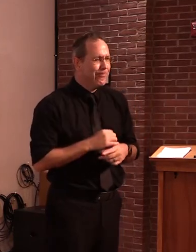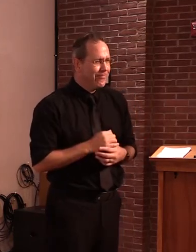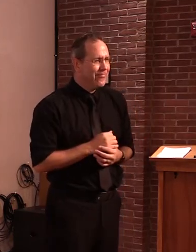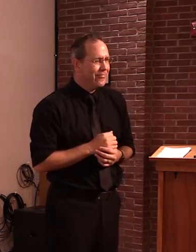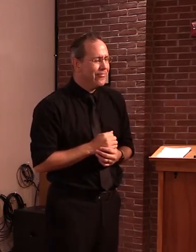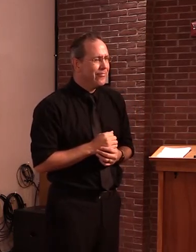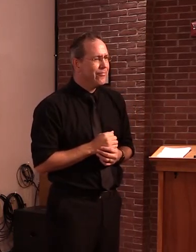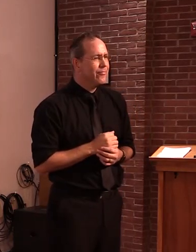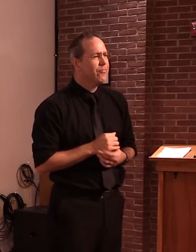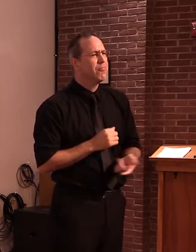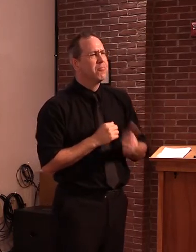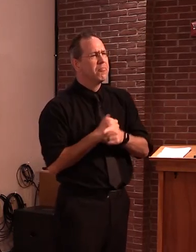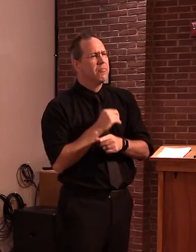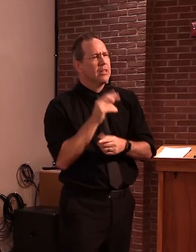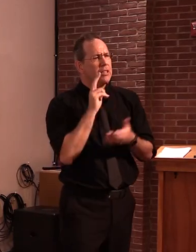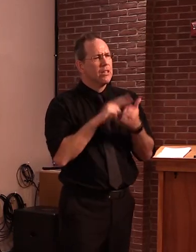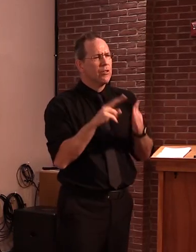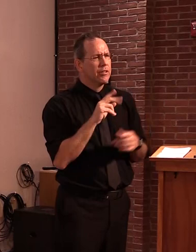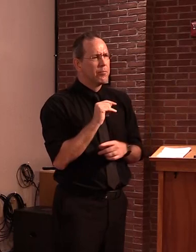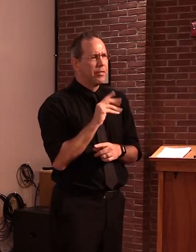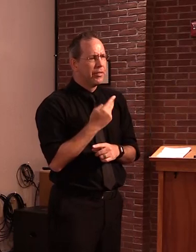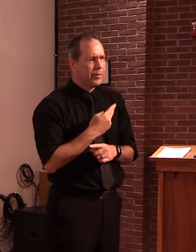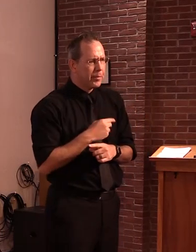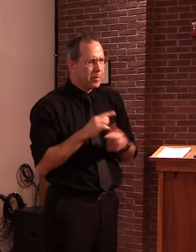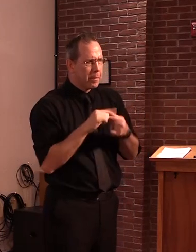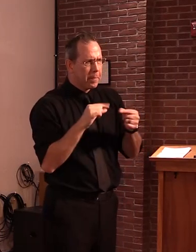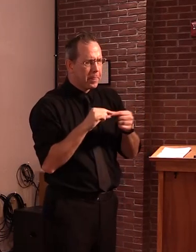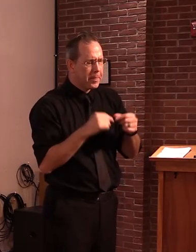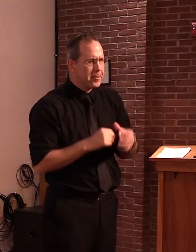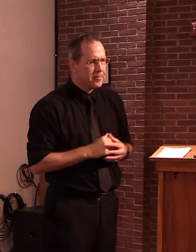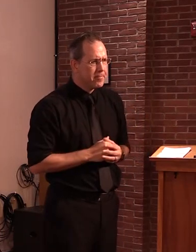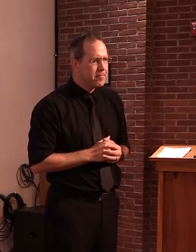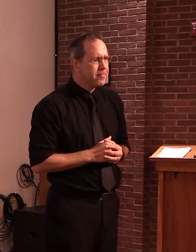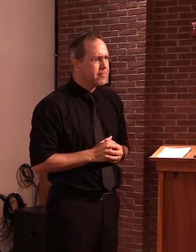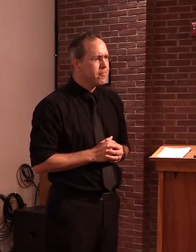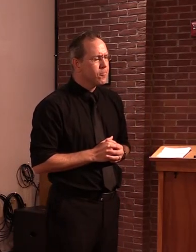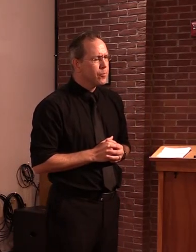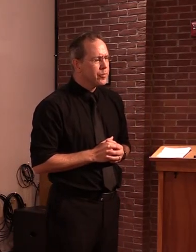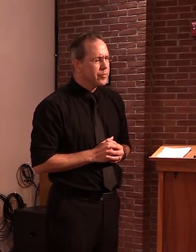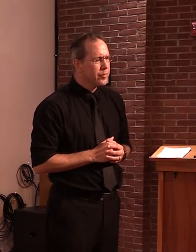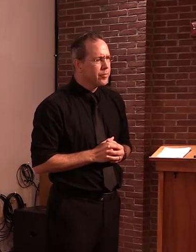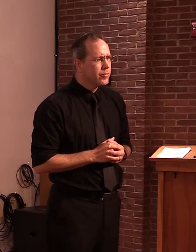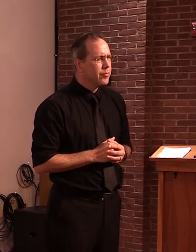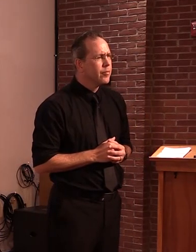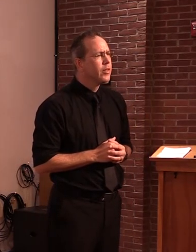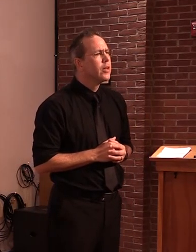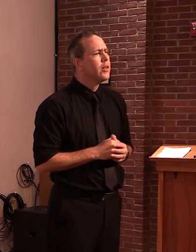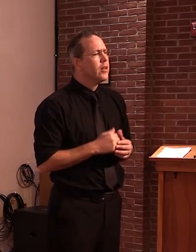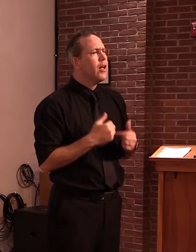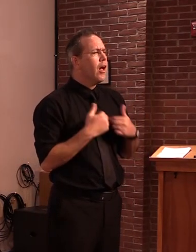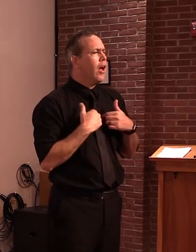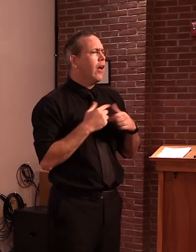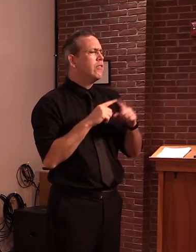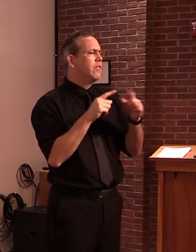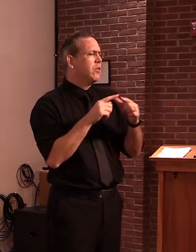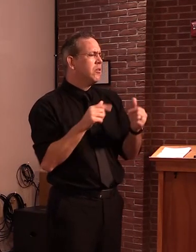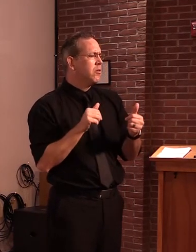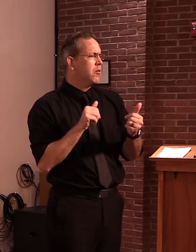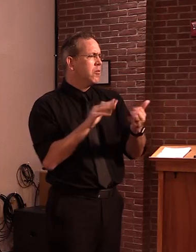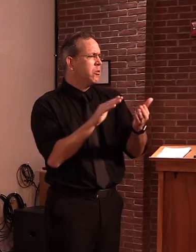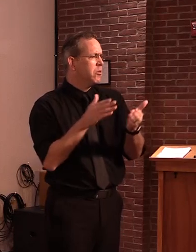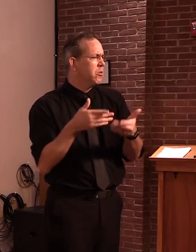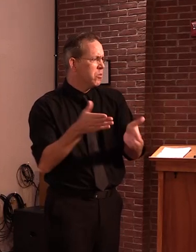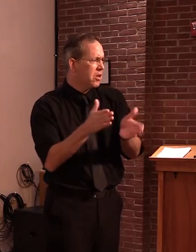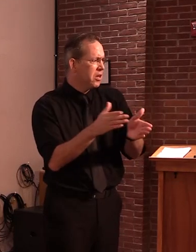you. Mike, there's going to be multiple ways that these will be distributed, that could be distributed, and we'll leave it up to the